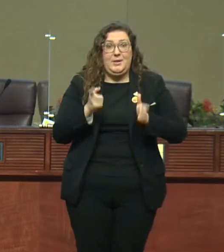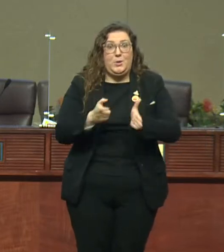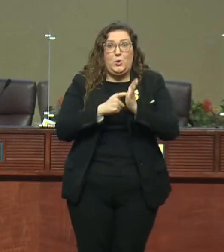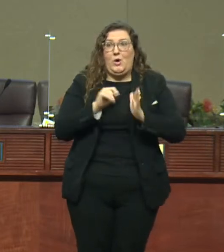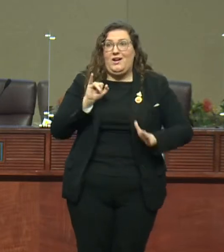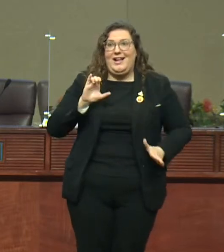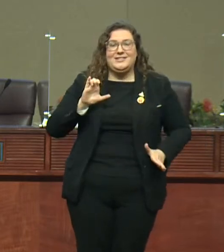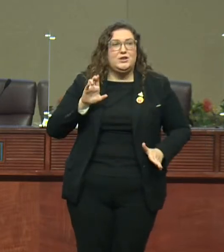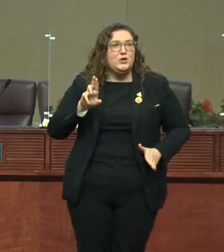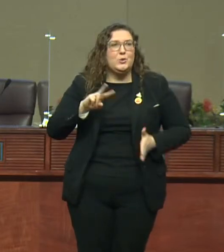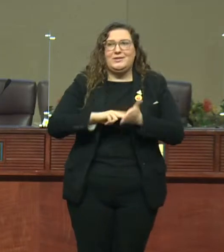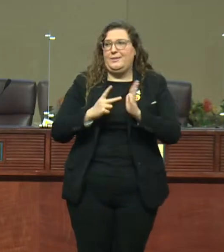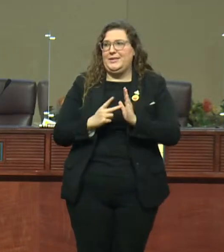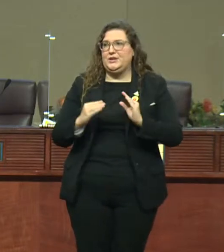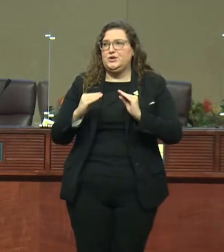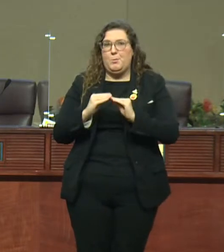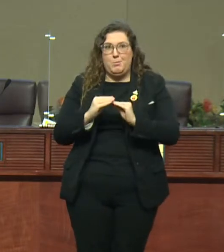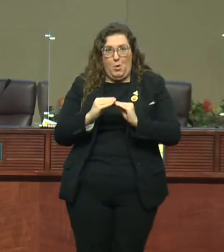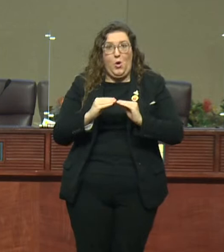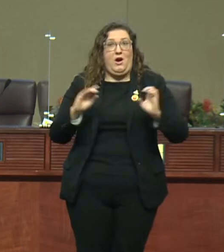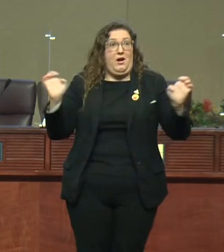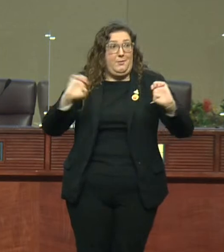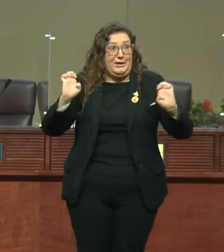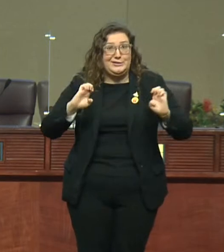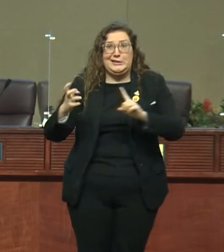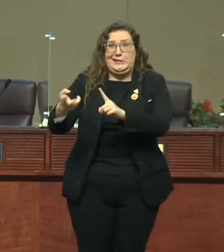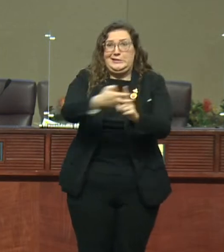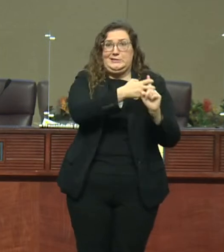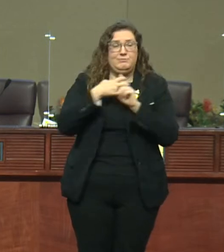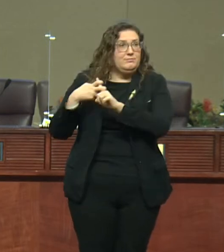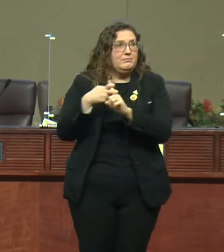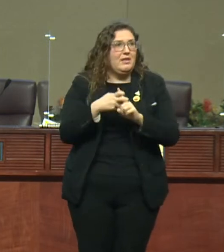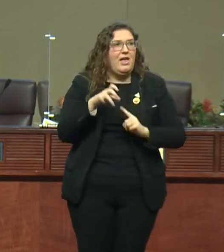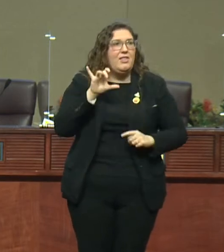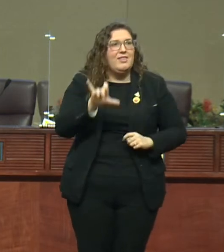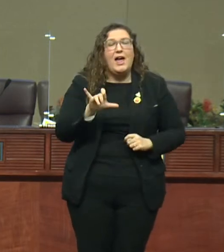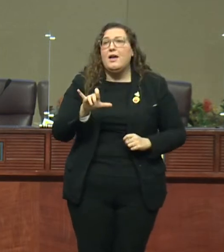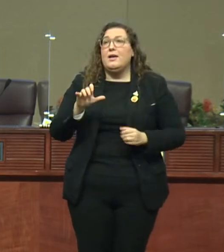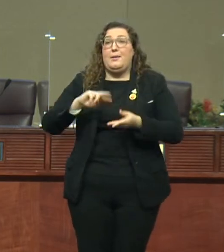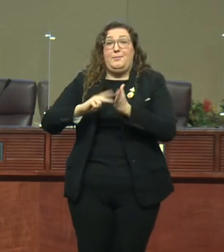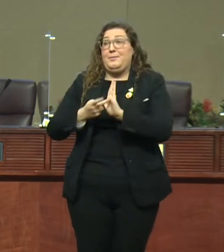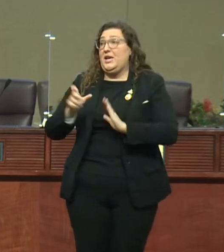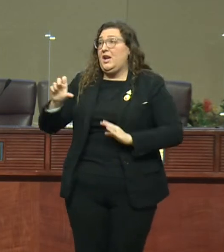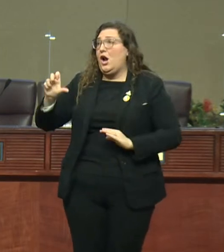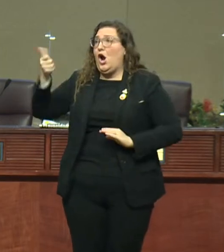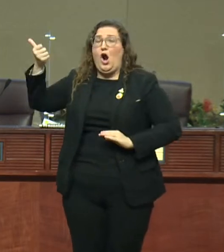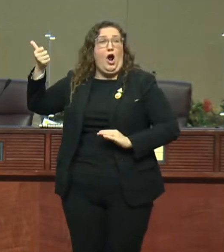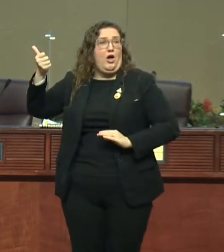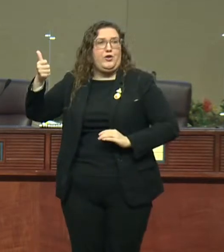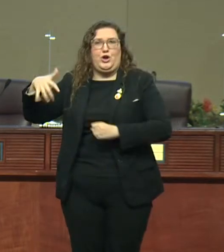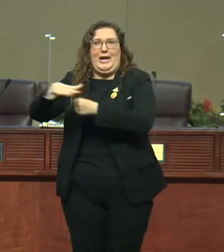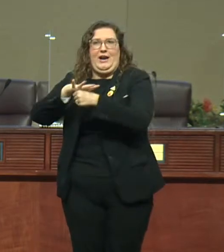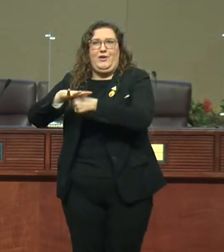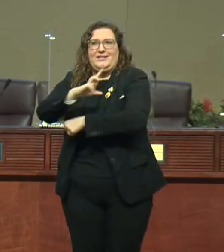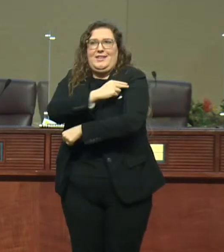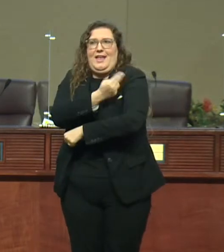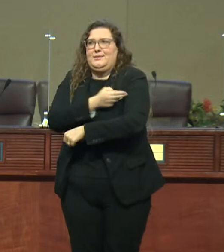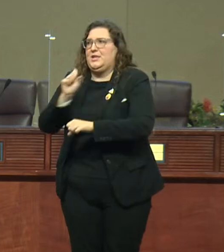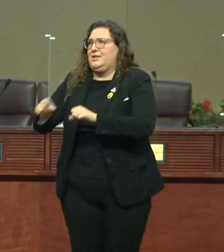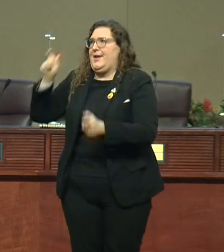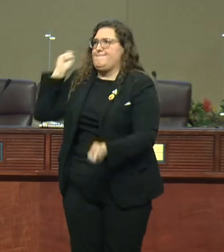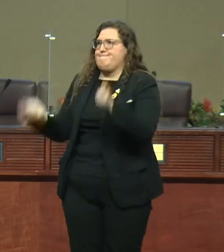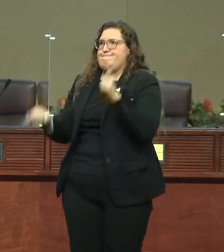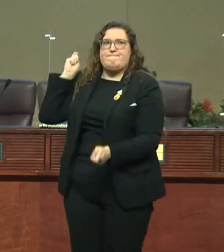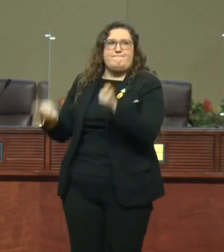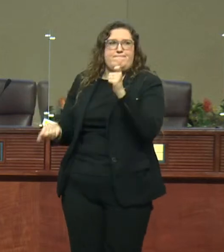some cases, other units can be converted, other spaces can be adequately fitted for clinical treatment, even